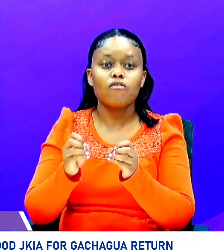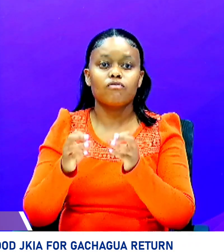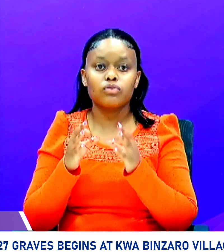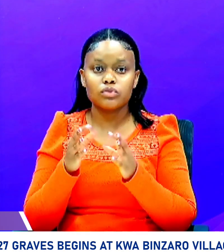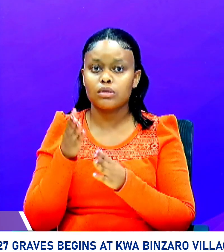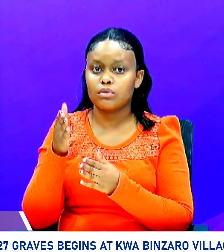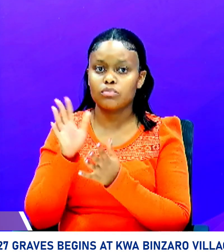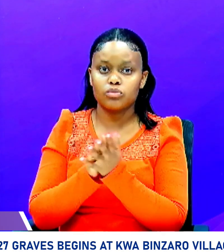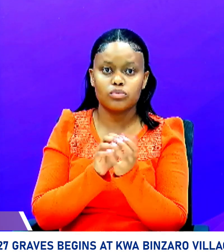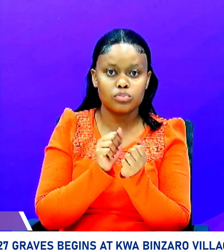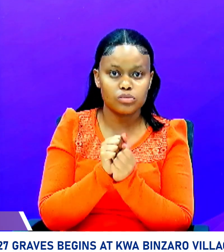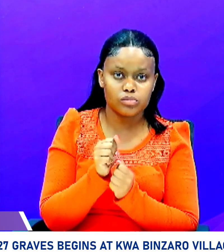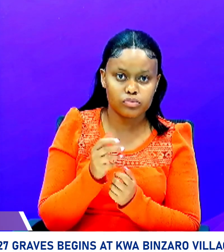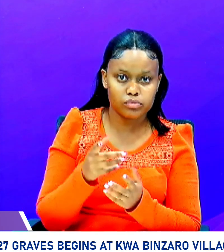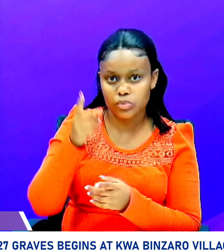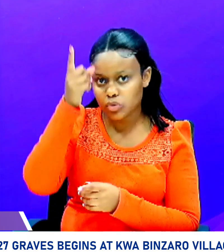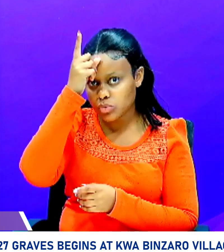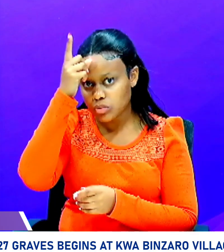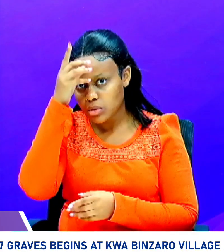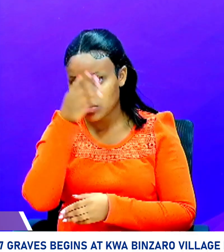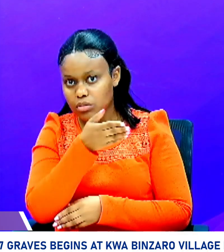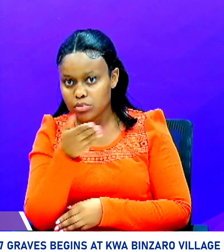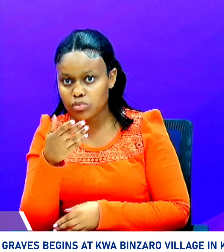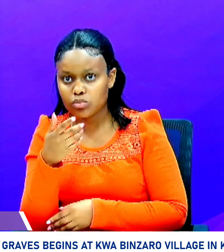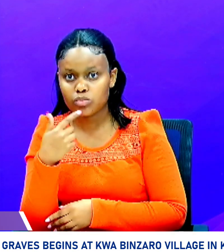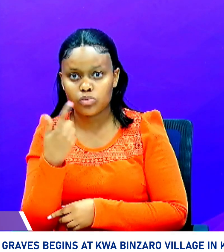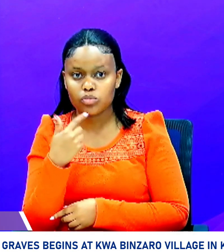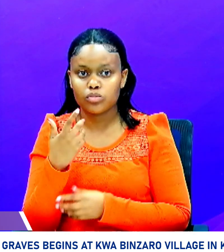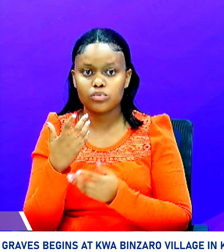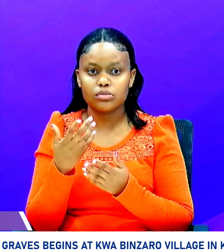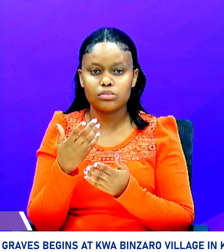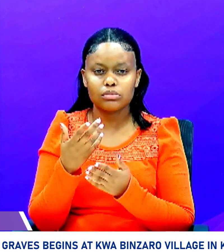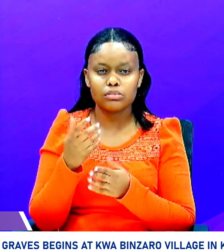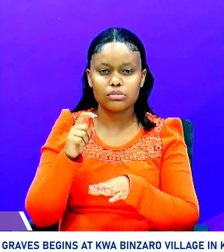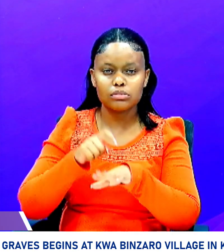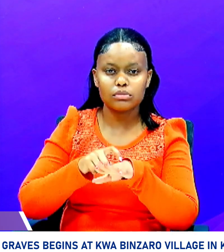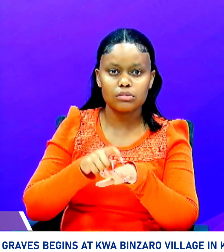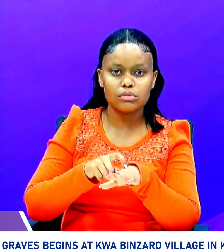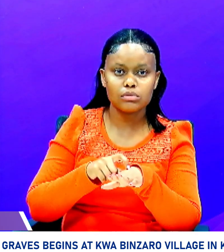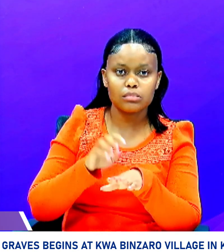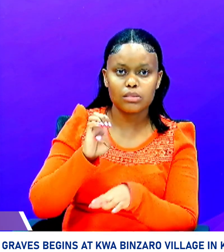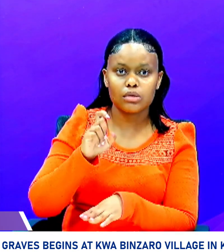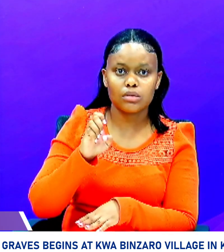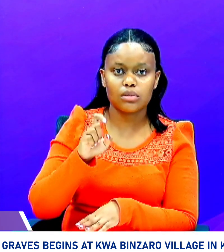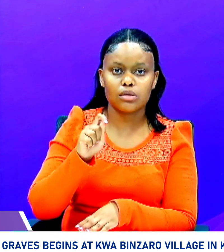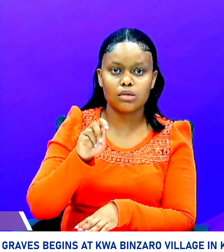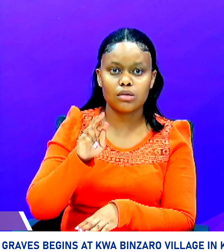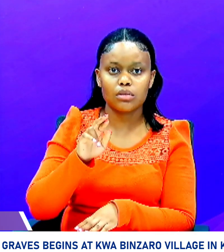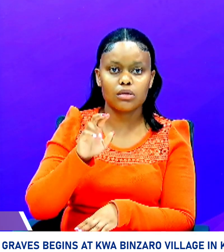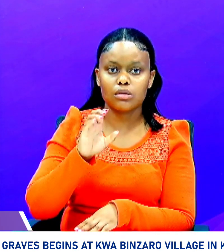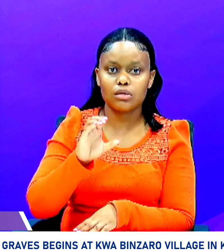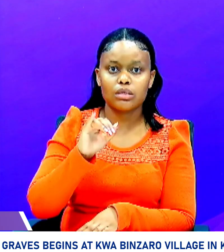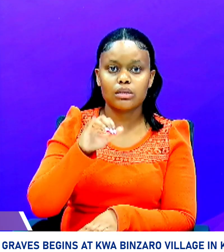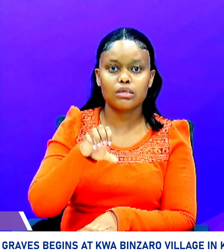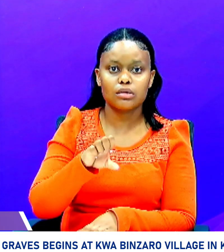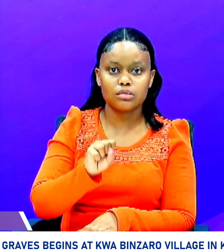Forensic experts, government pathologists, and security officers were deployed to the remote village where the